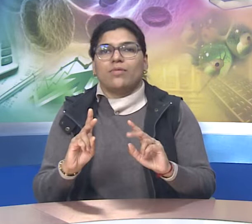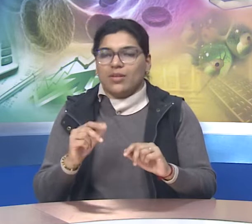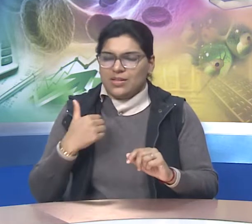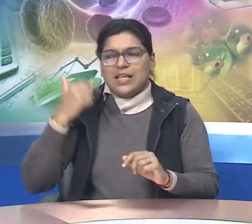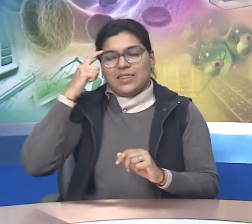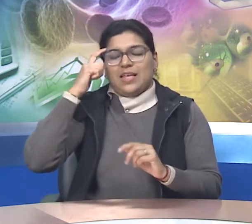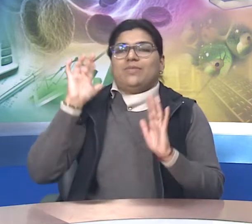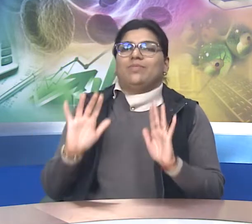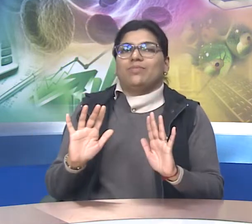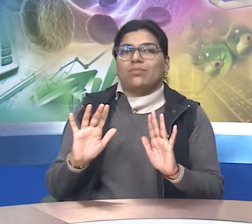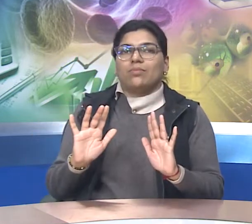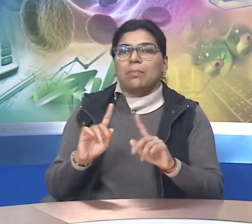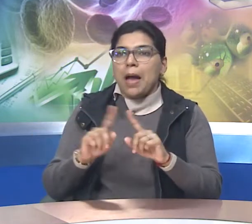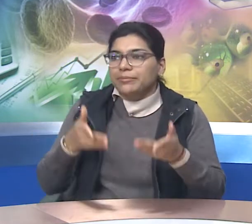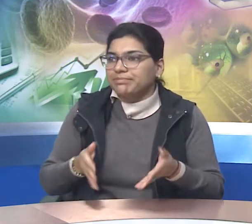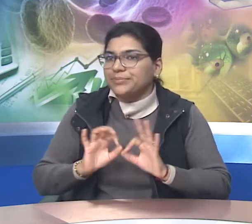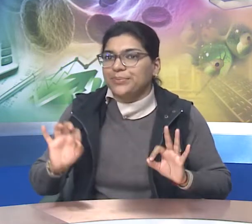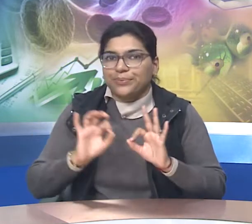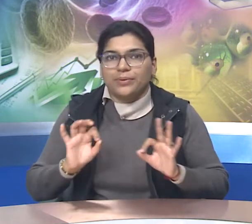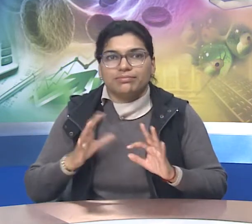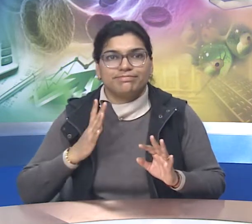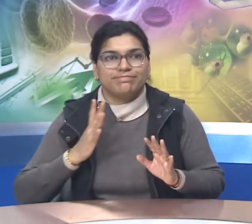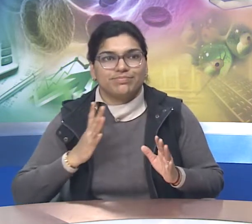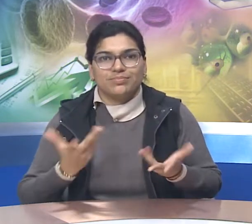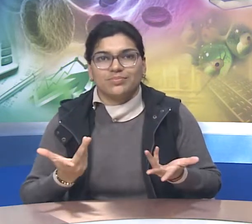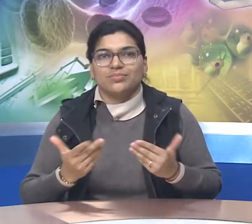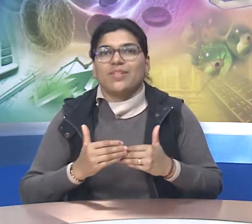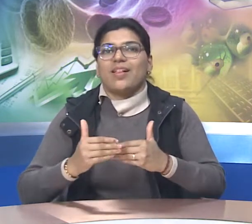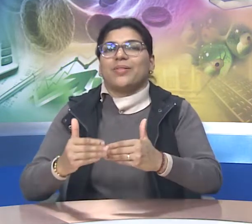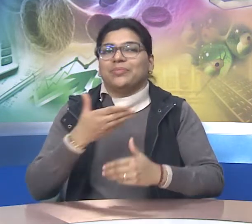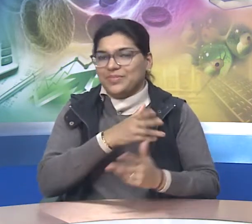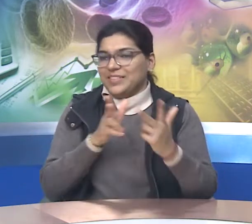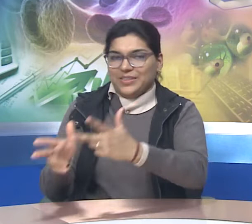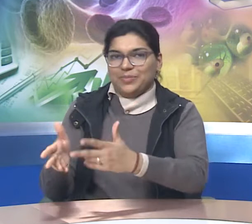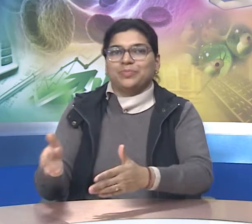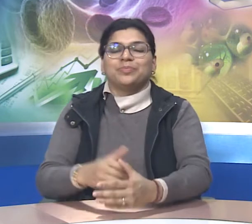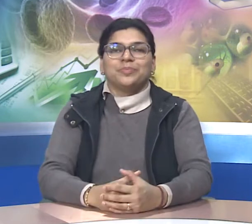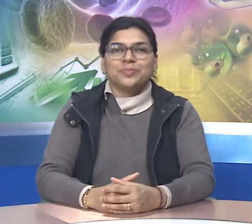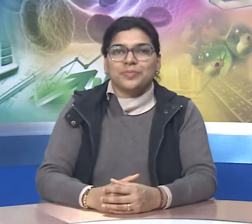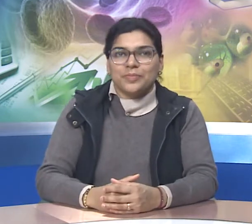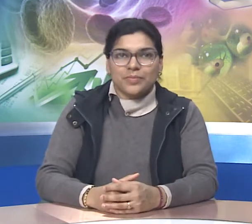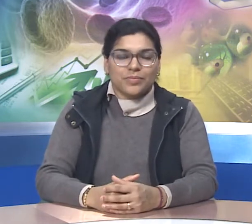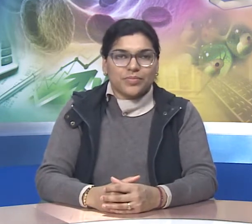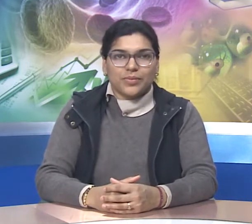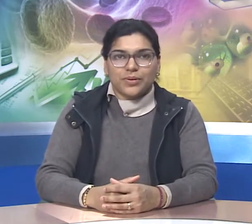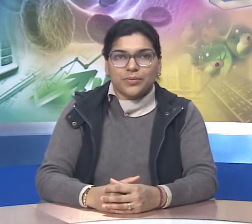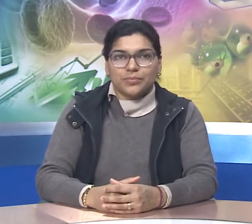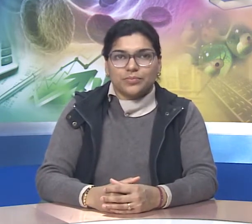clerk job, I would be earning less than him.